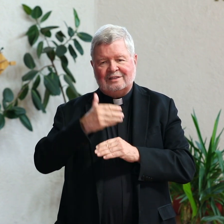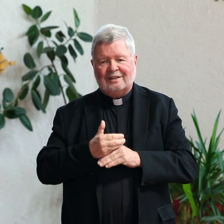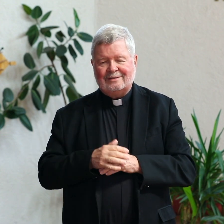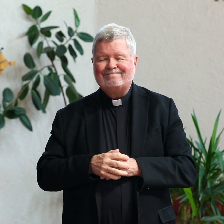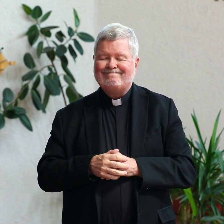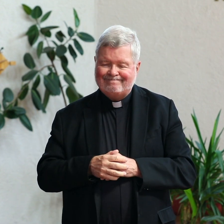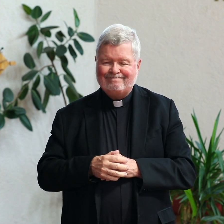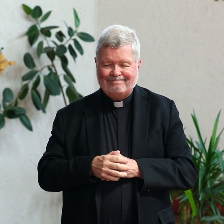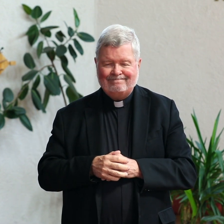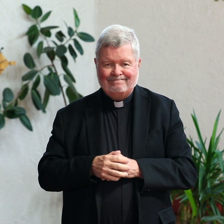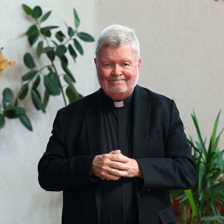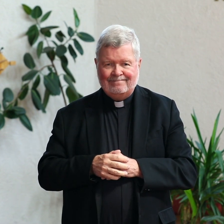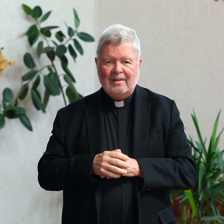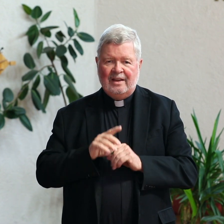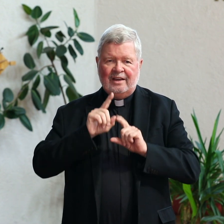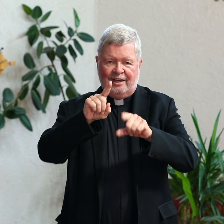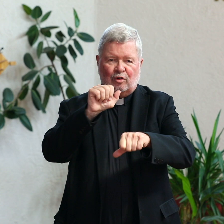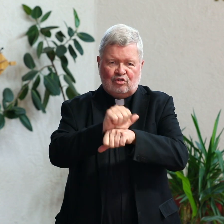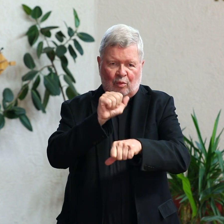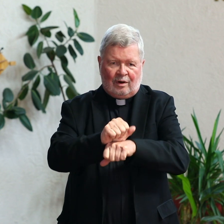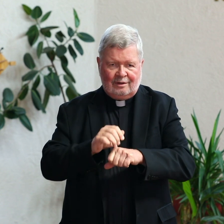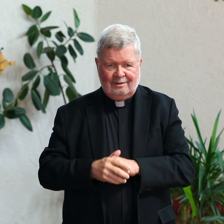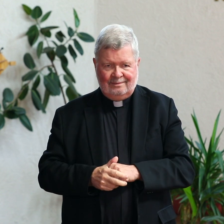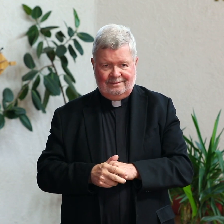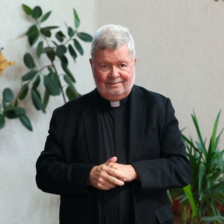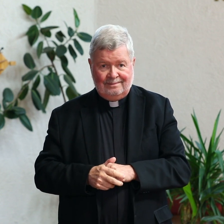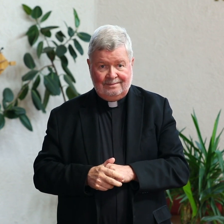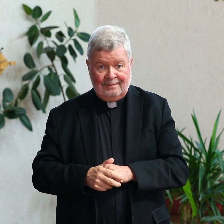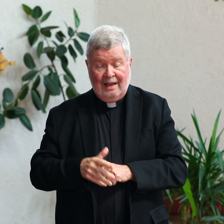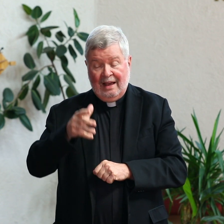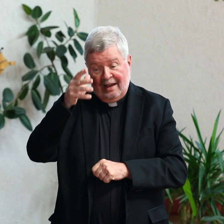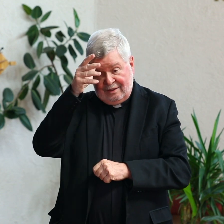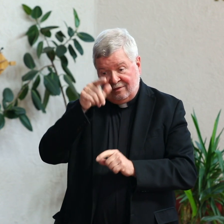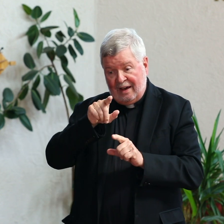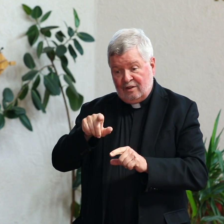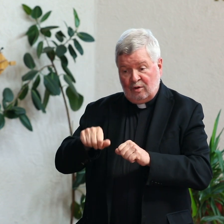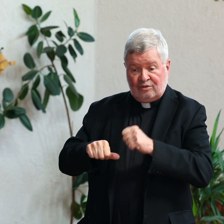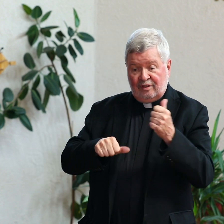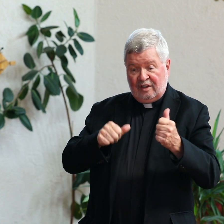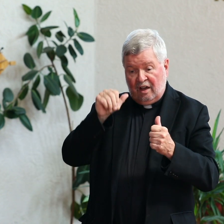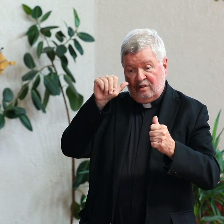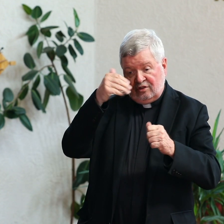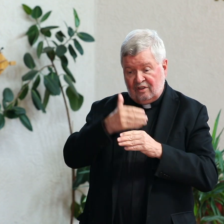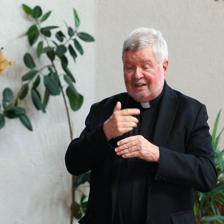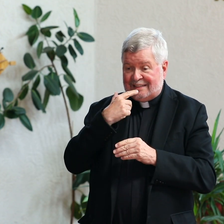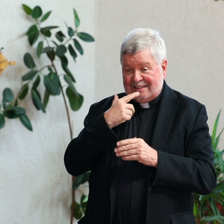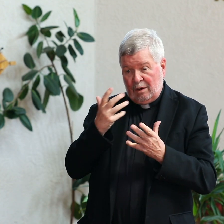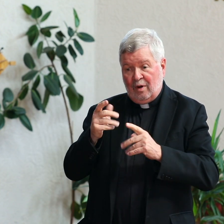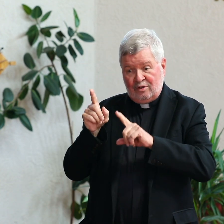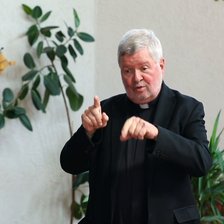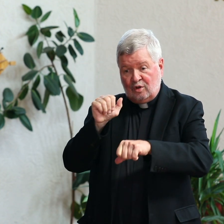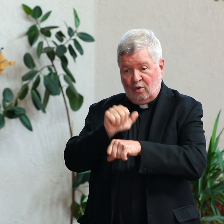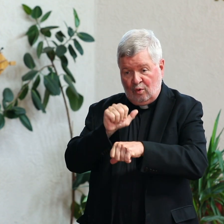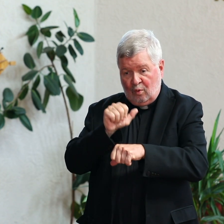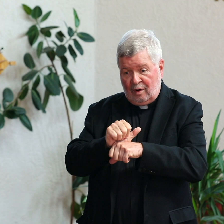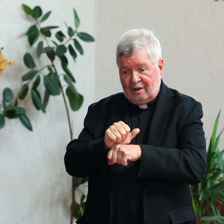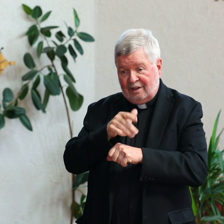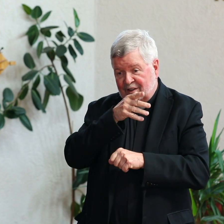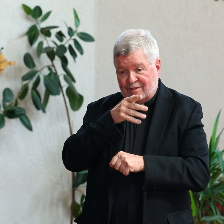son, he goes to work. And the father goes to the other son and says, I want you to go to work in the